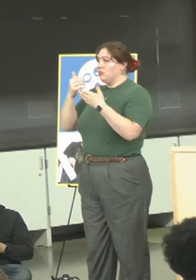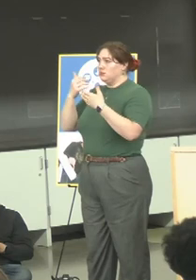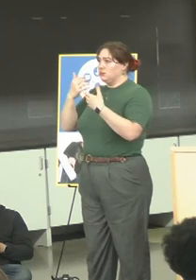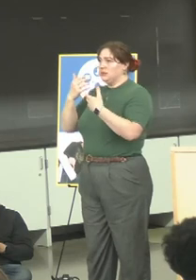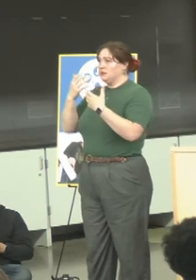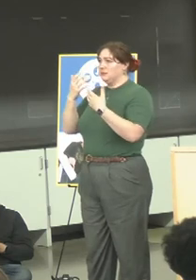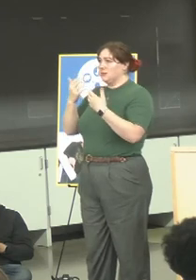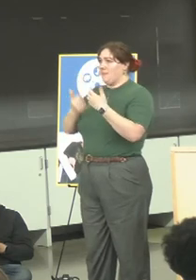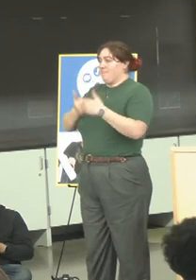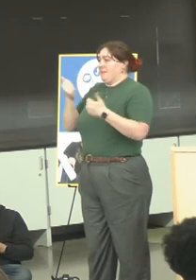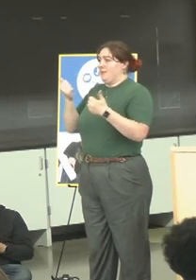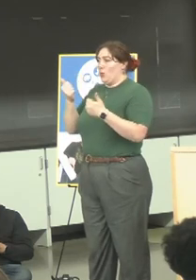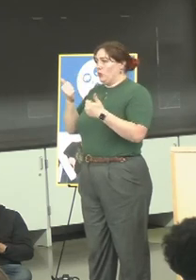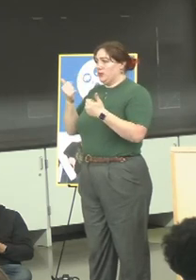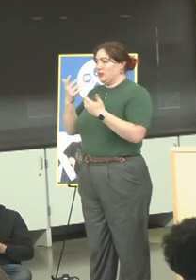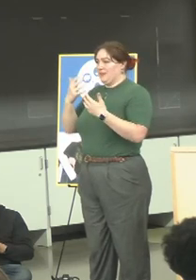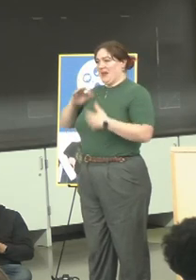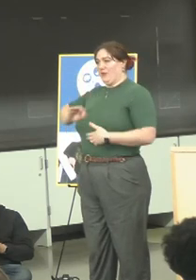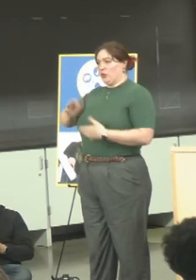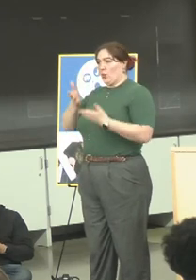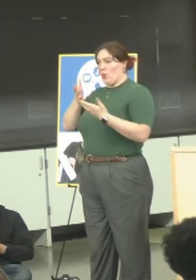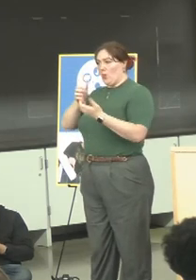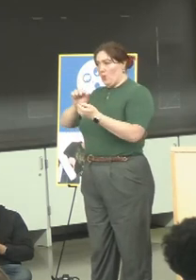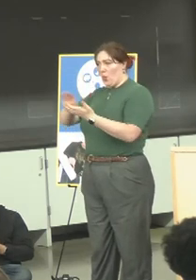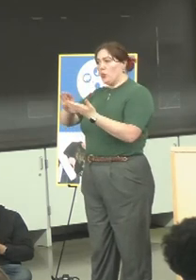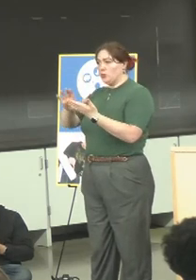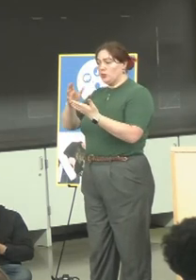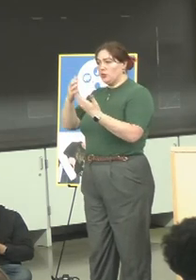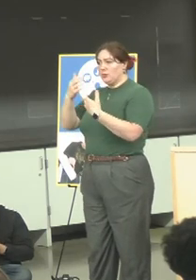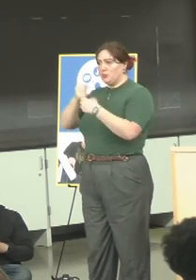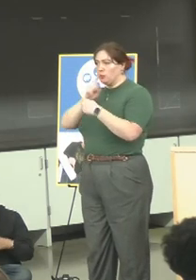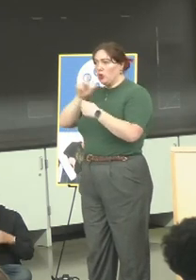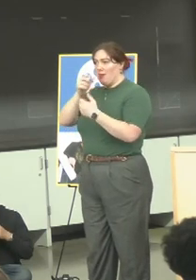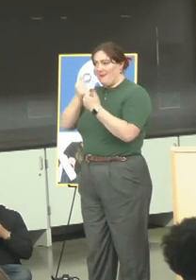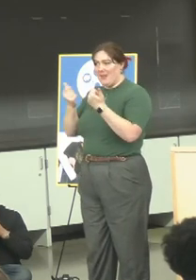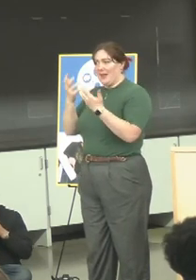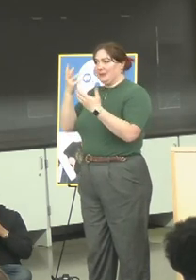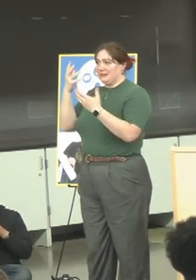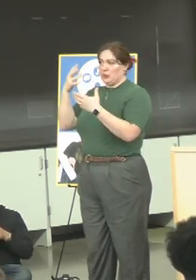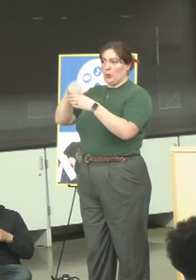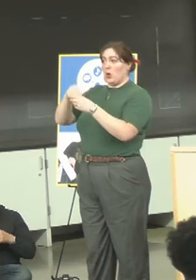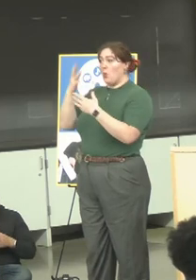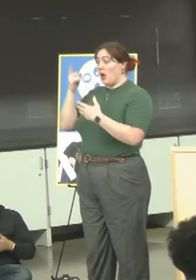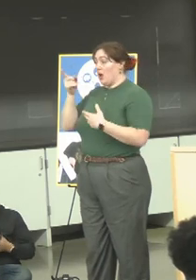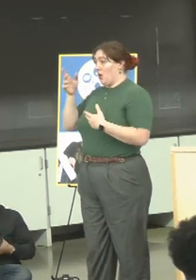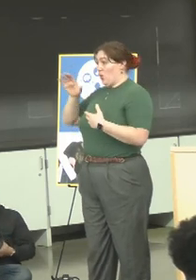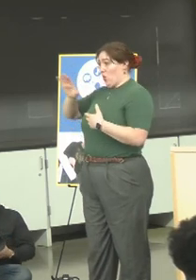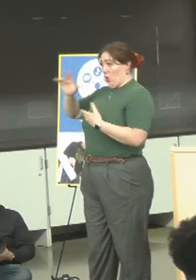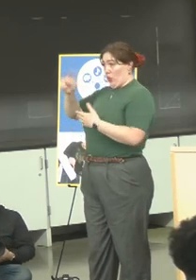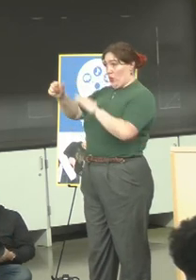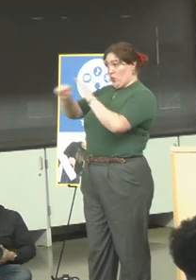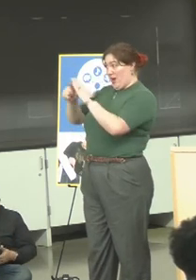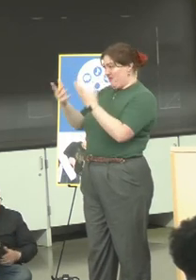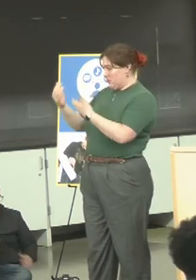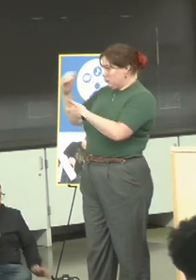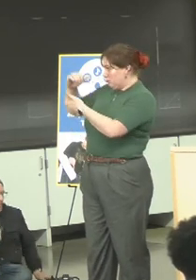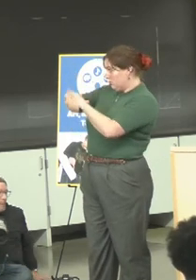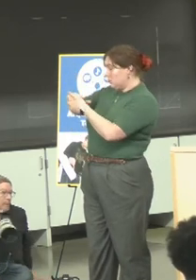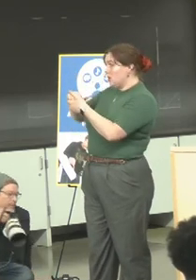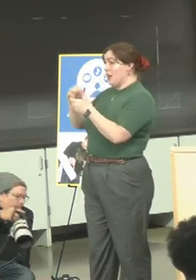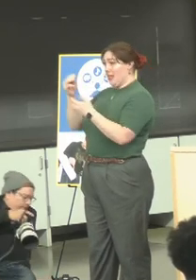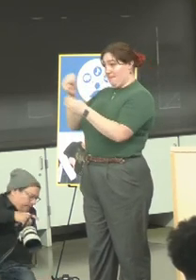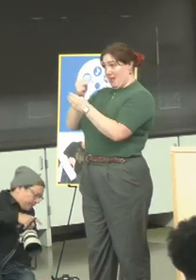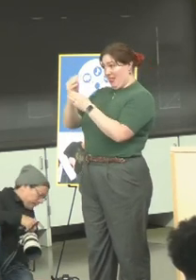and extensions for every single student in every single classroom. Because you've worked with your third grade colleagues, you've looked at the math